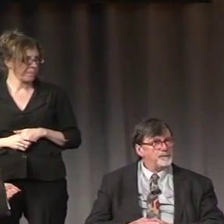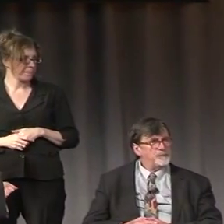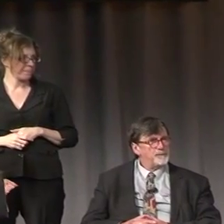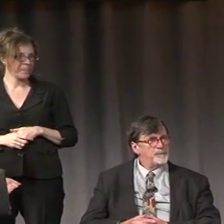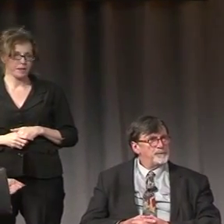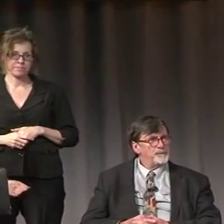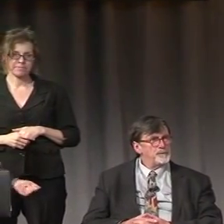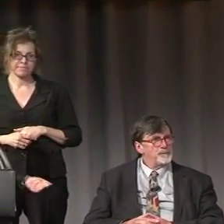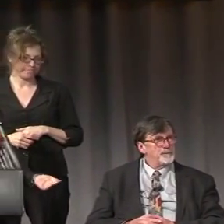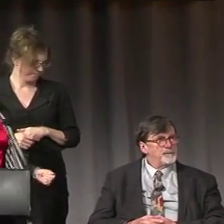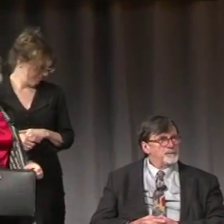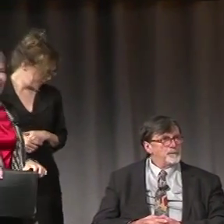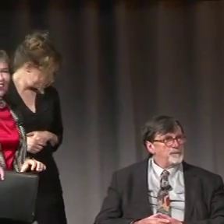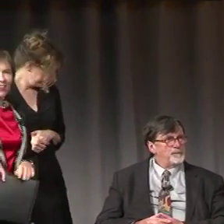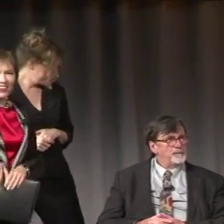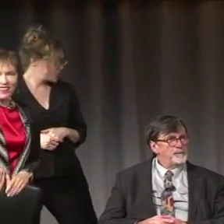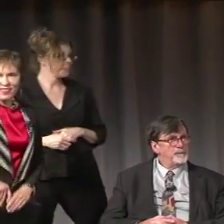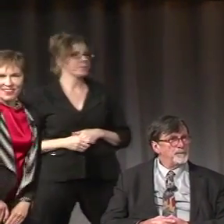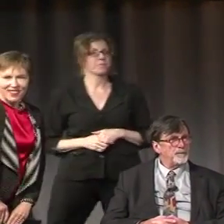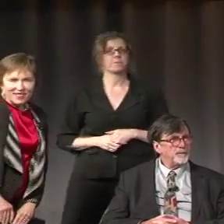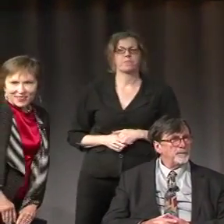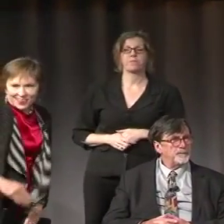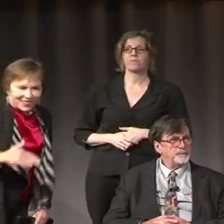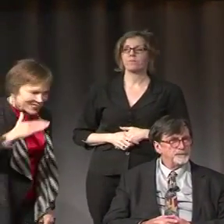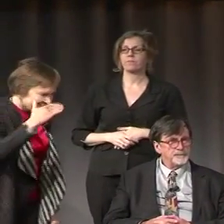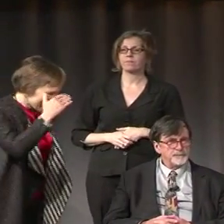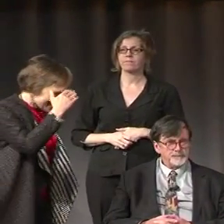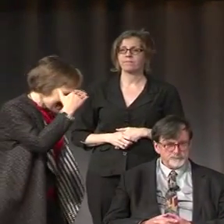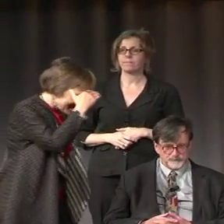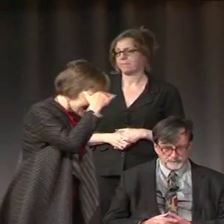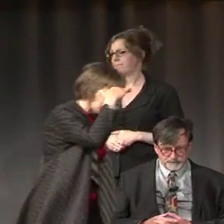No? All right. Not yet.